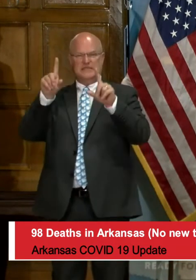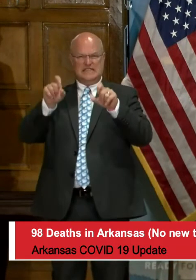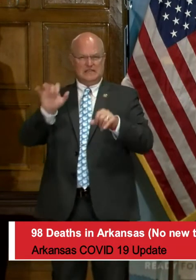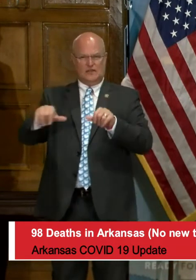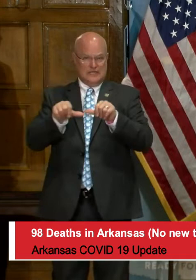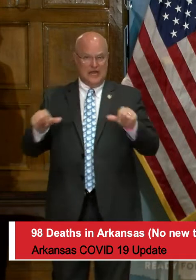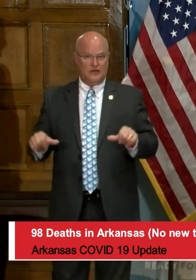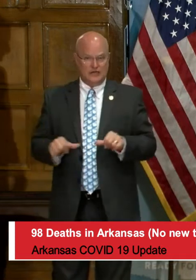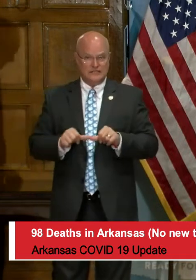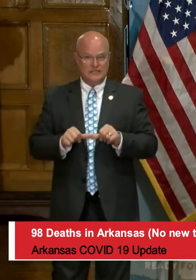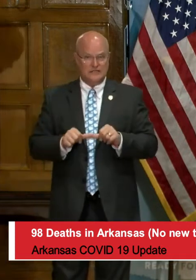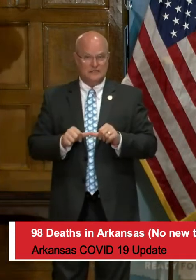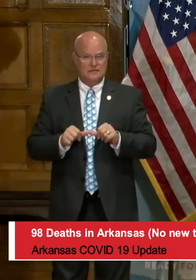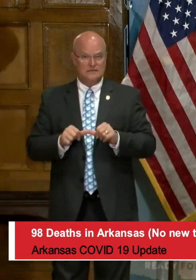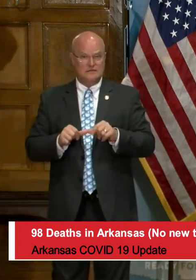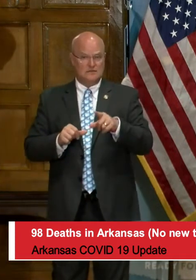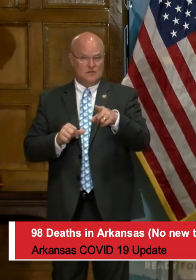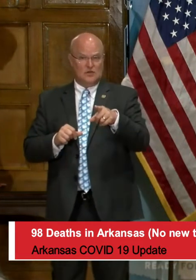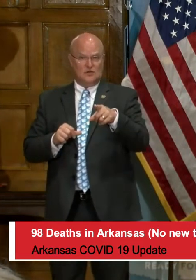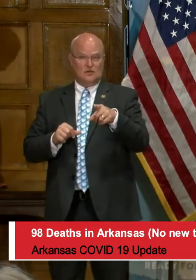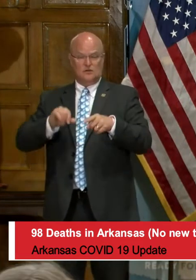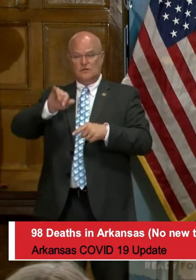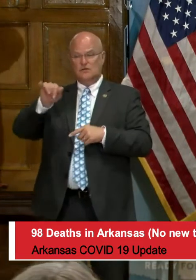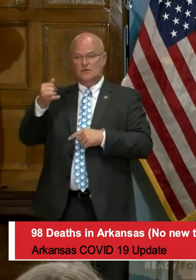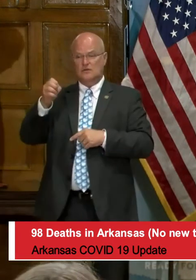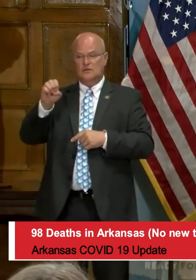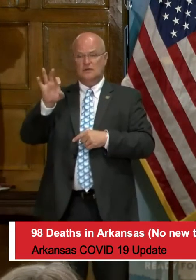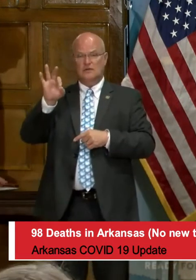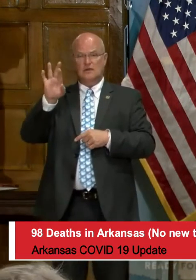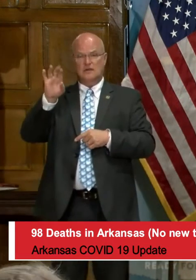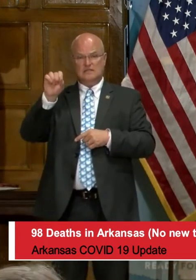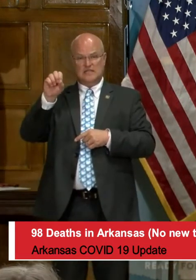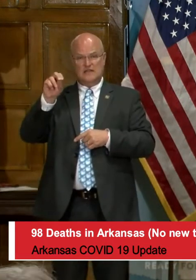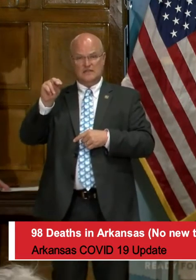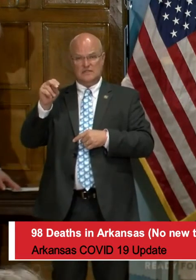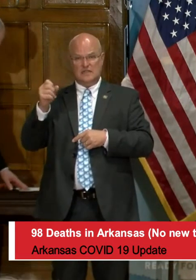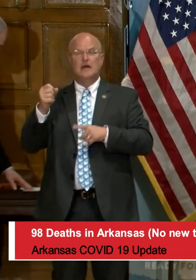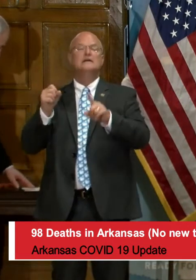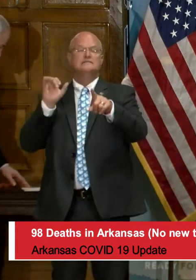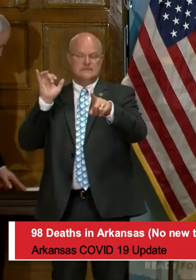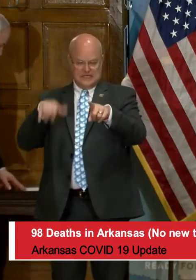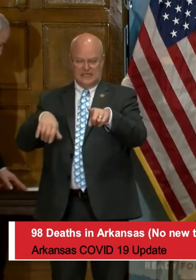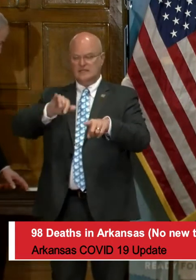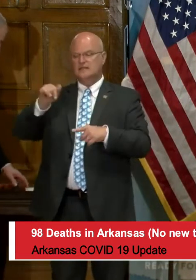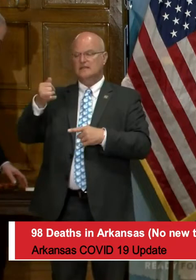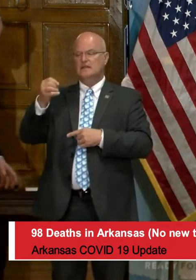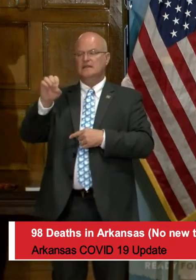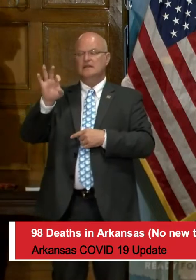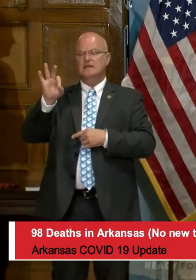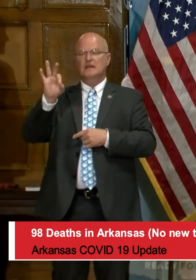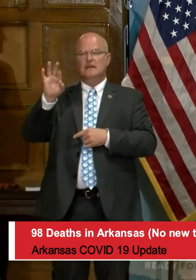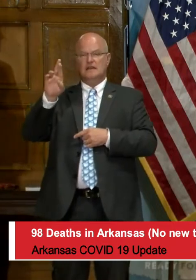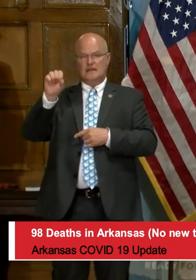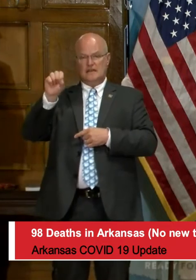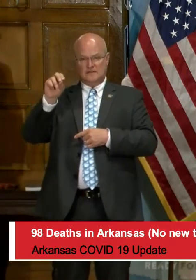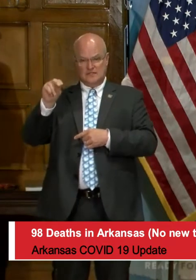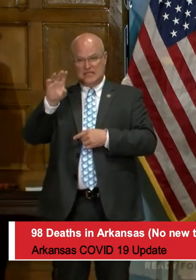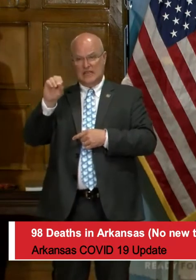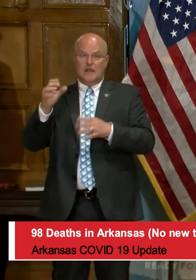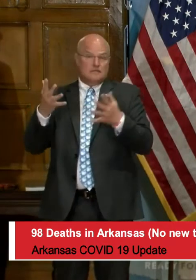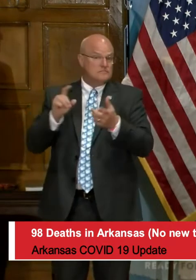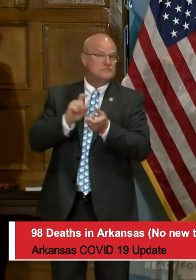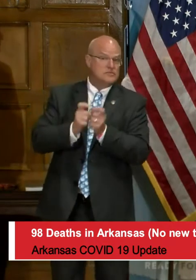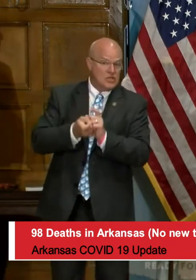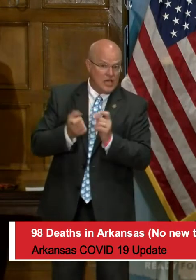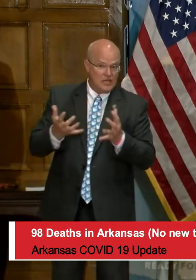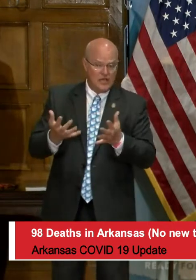in those areas. We're leaving. Jefferson County has 11, that would be. Yes, Jefferson County would be, now, you know, that could change.